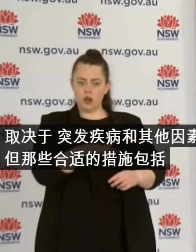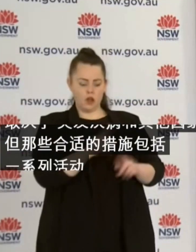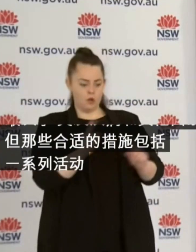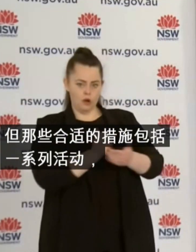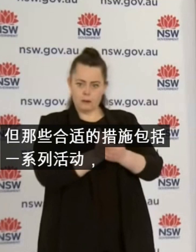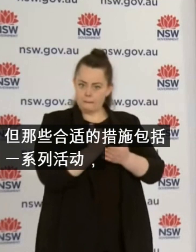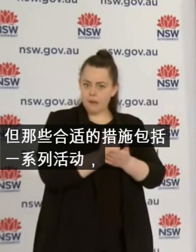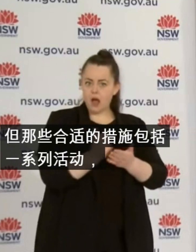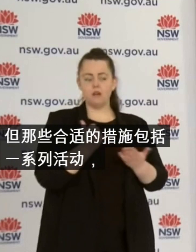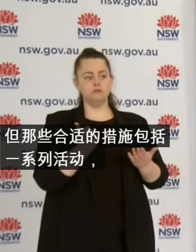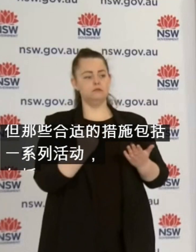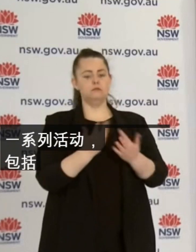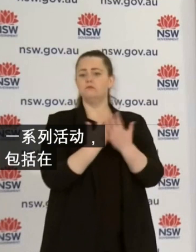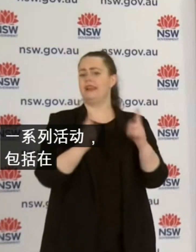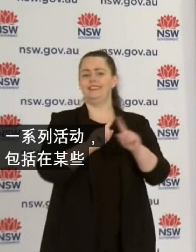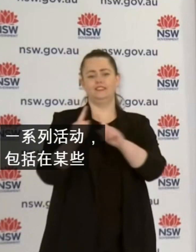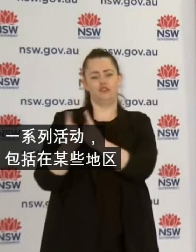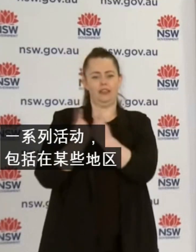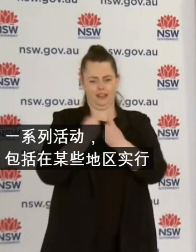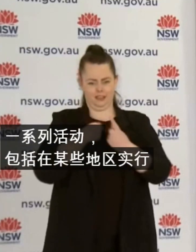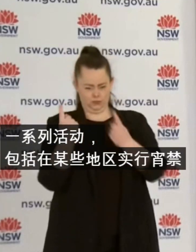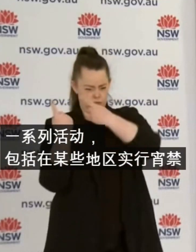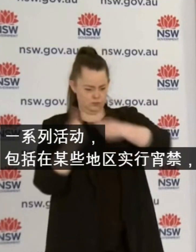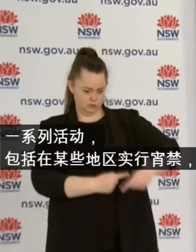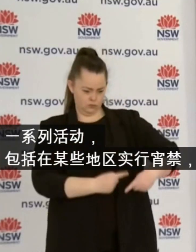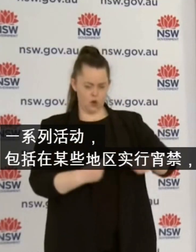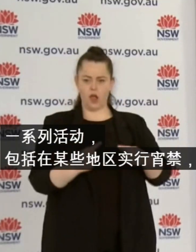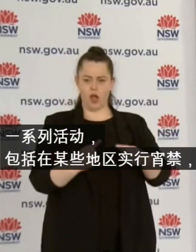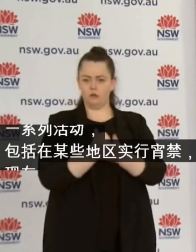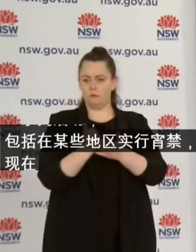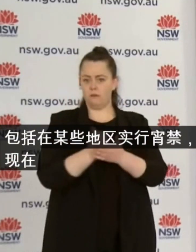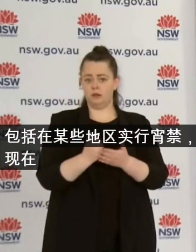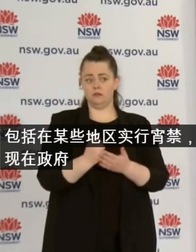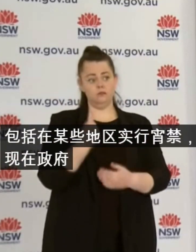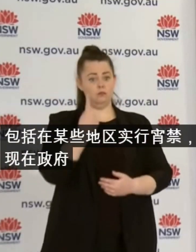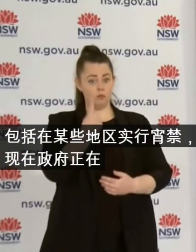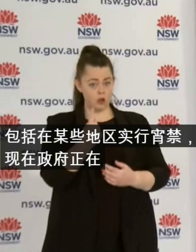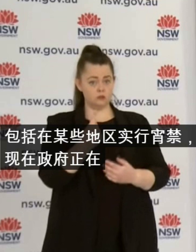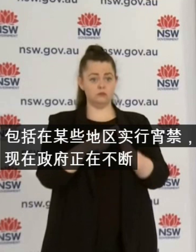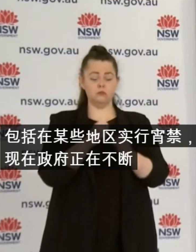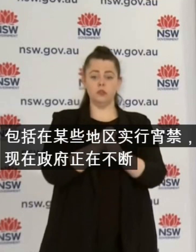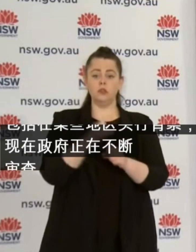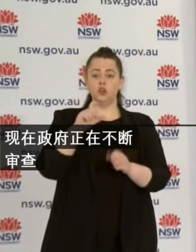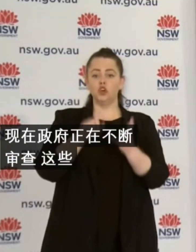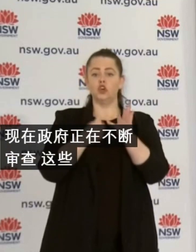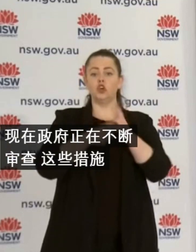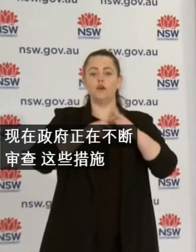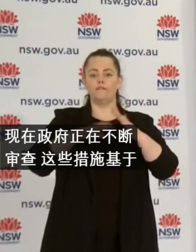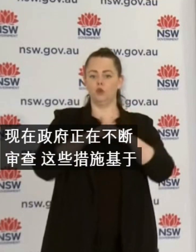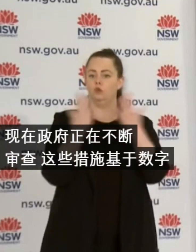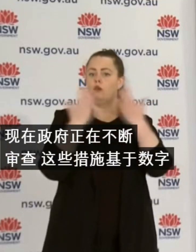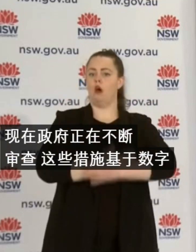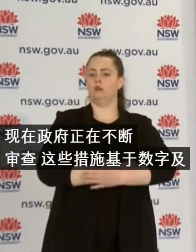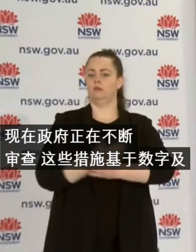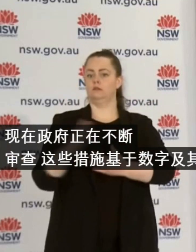include a range of activities, including in some areas curfew. Now, the government's continually to review those measures based